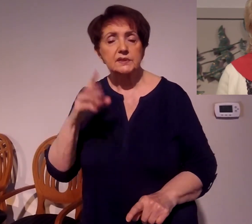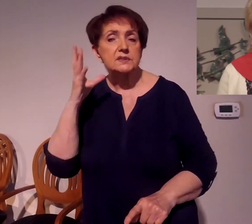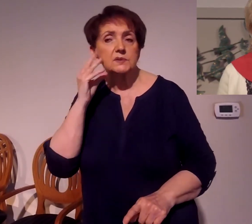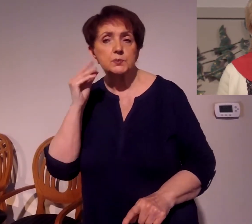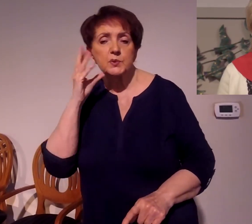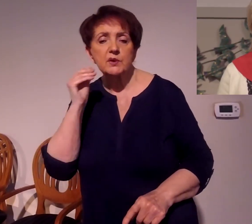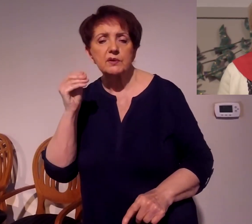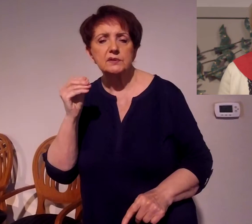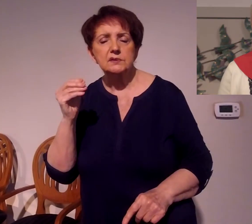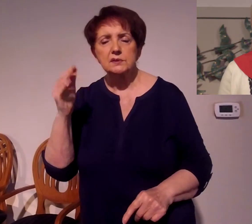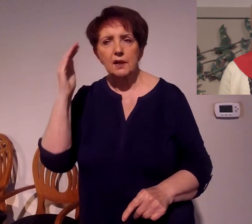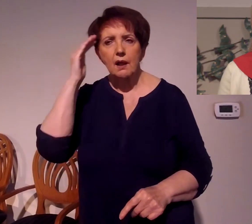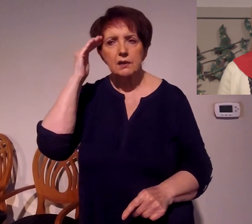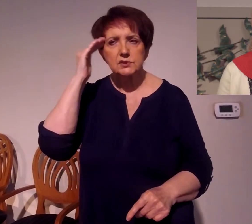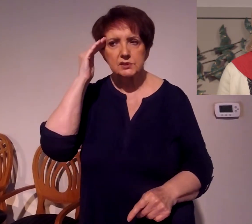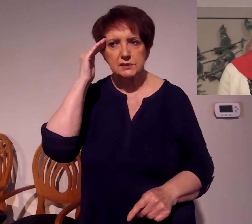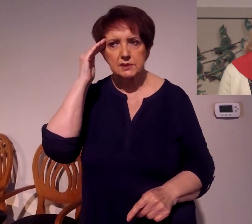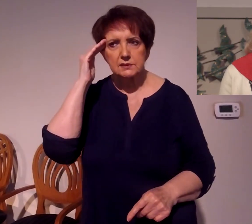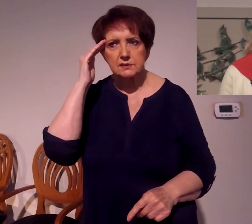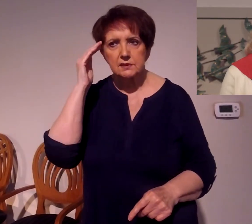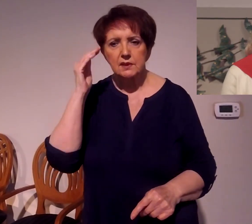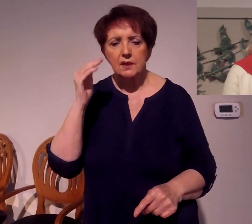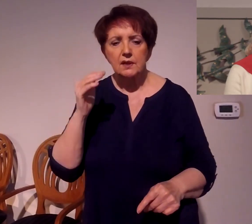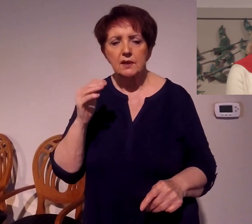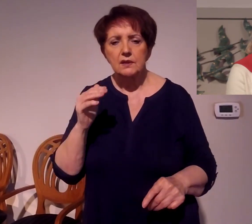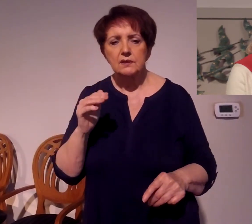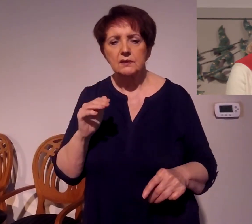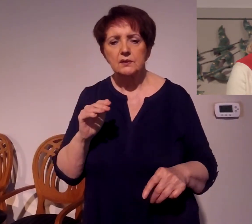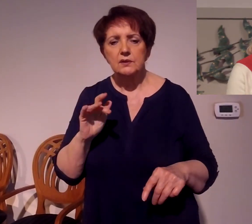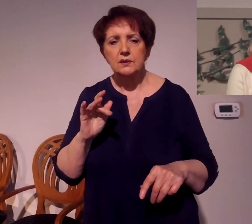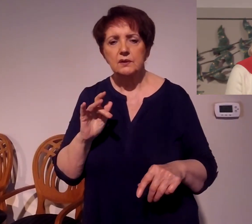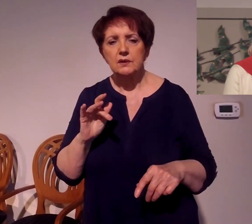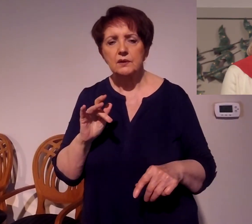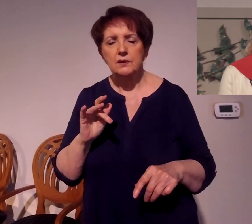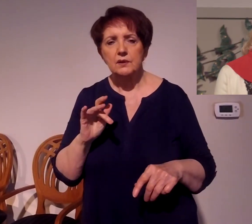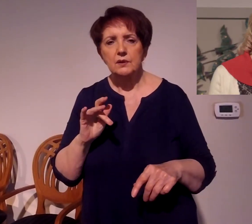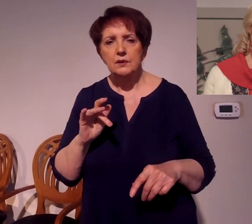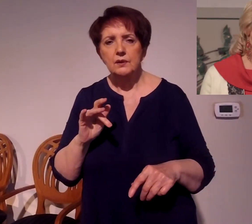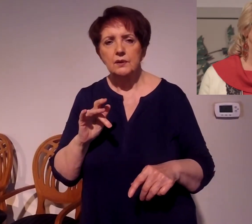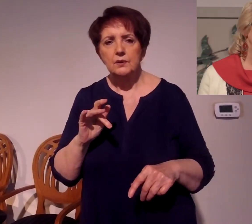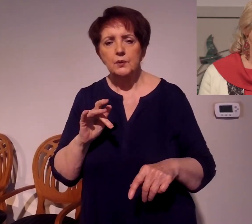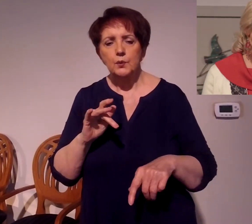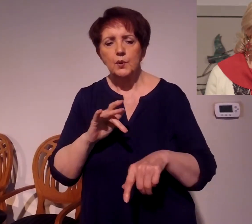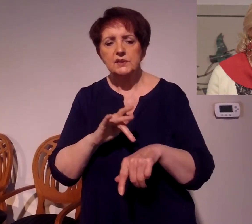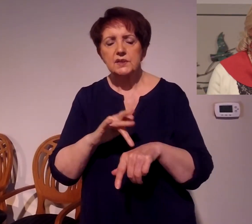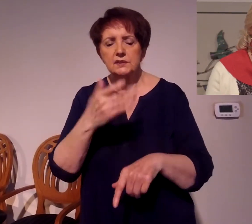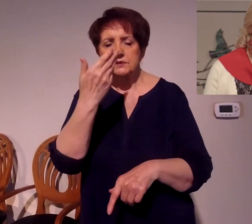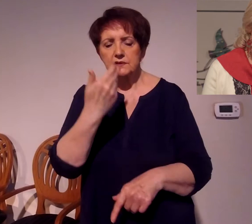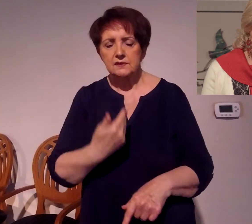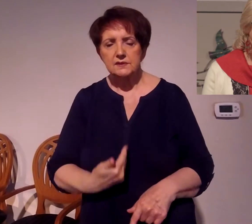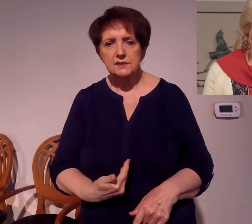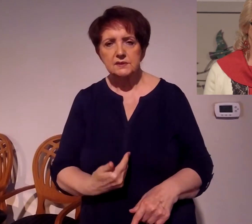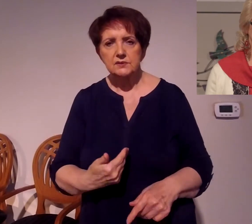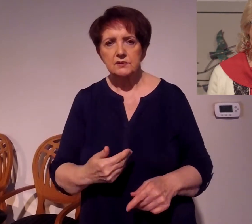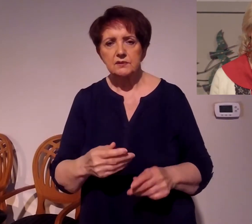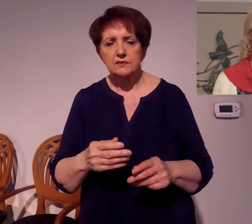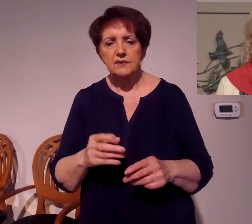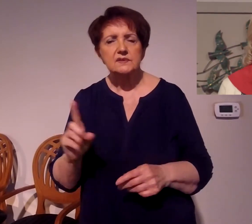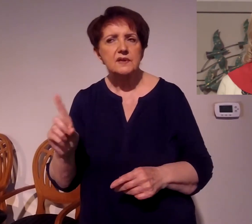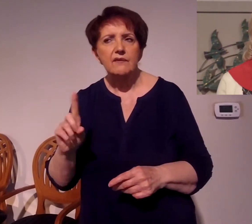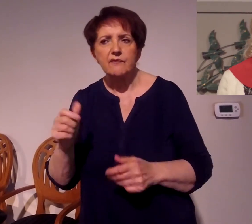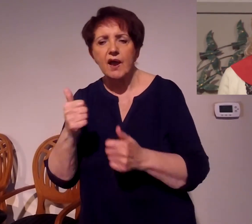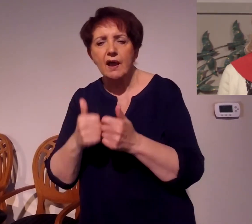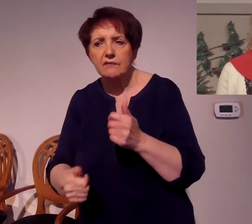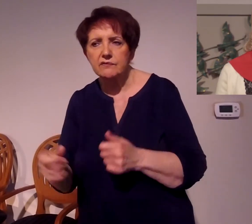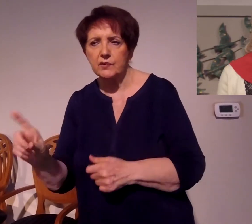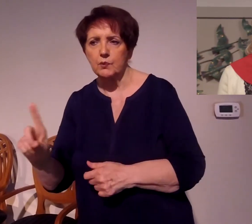field of consciousness, we begin to touch the center that Augustine says is everywhere. The whole of the one, which